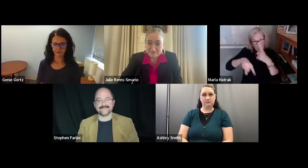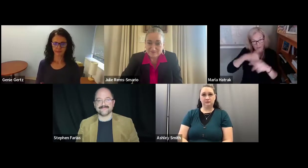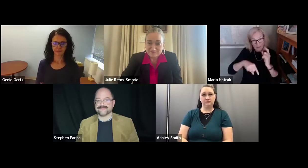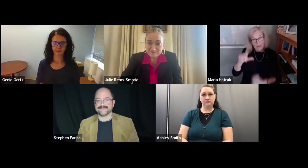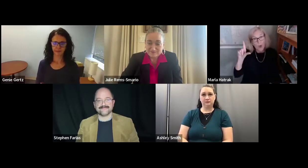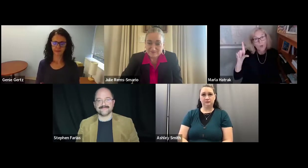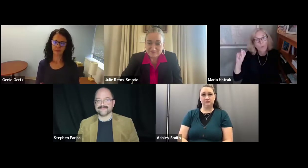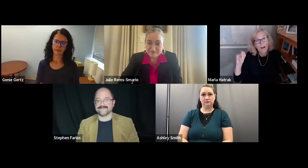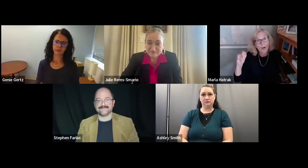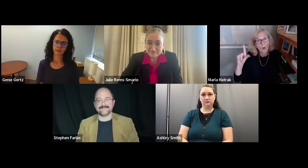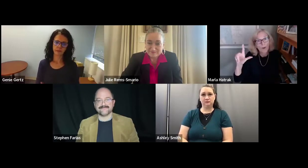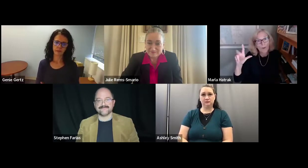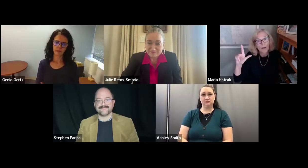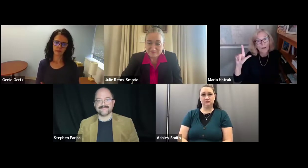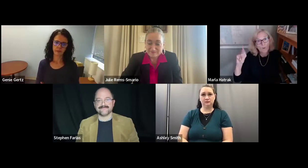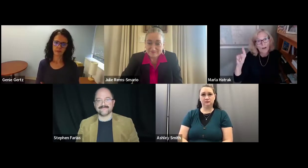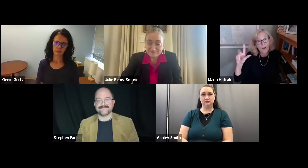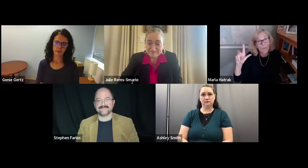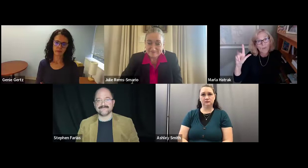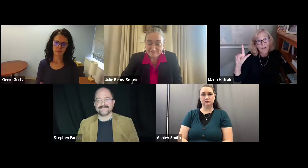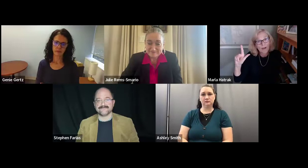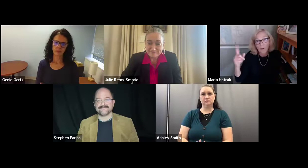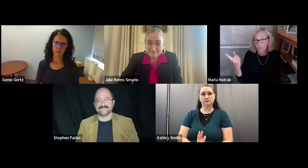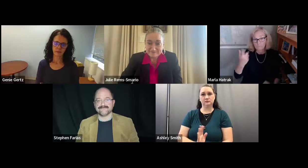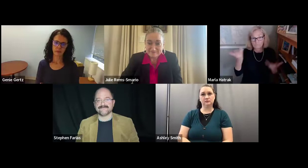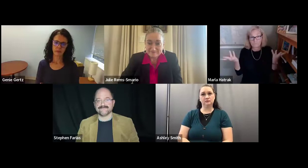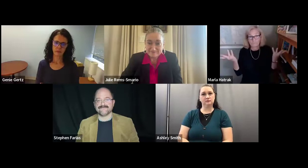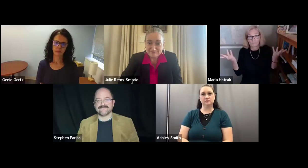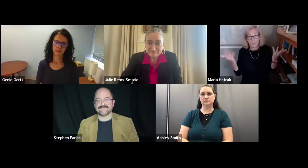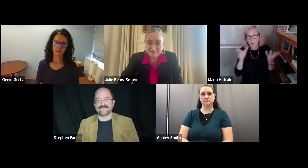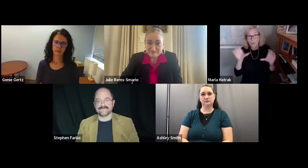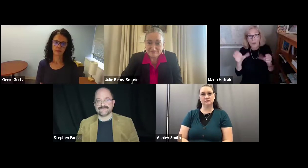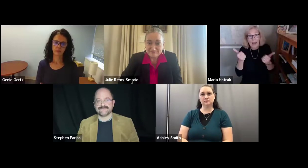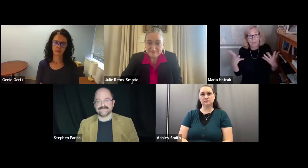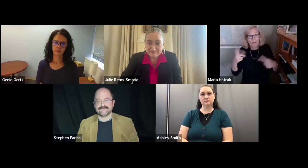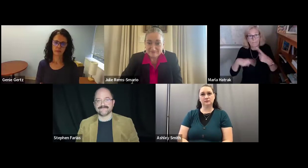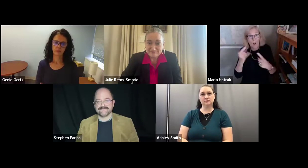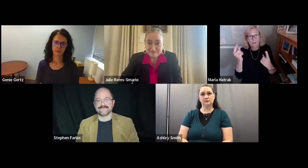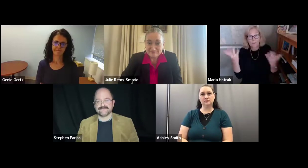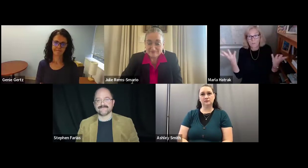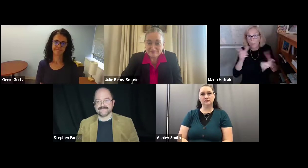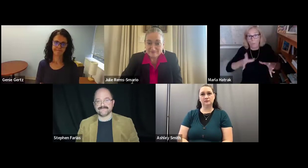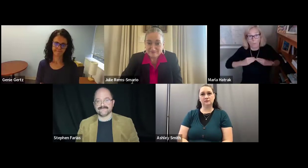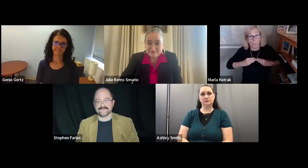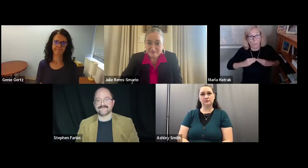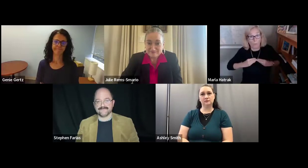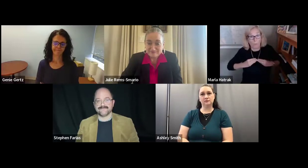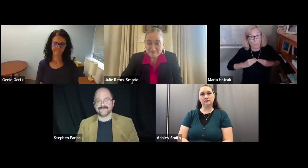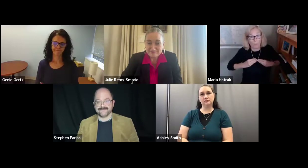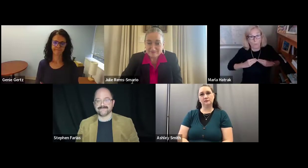table so that their child could learn sign. And I do want to stress this happened in 2023. What was